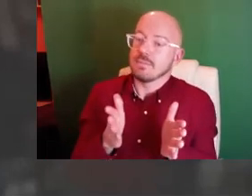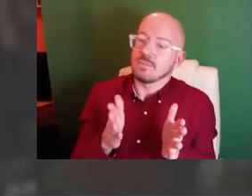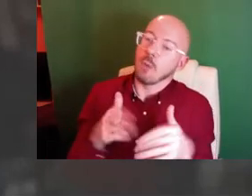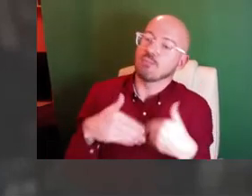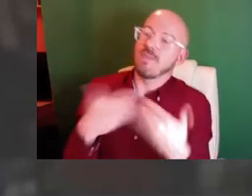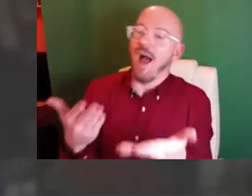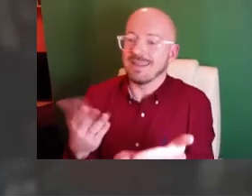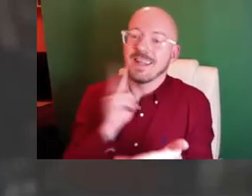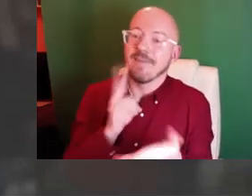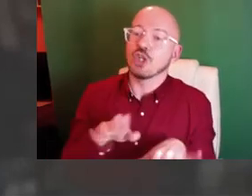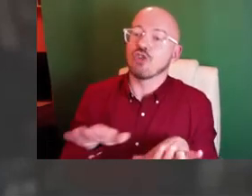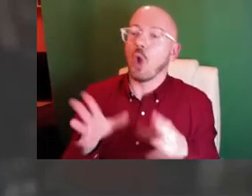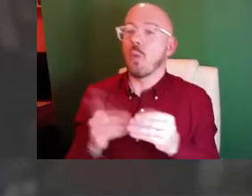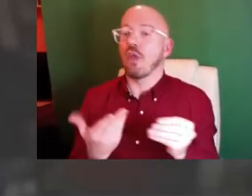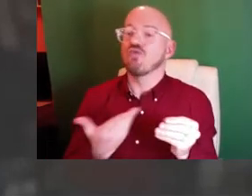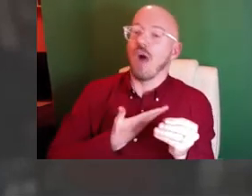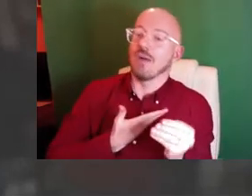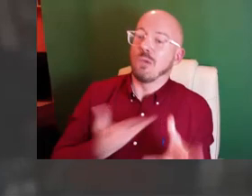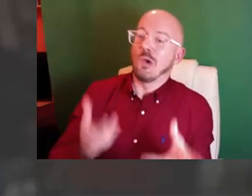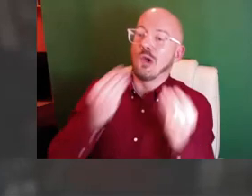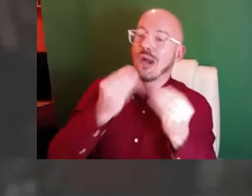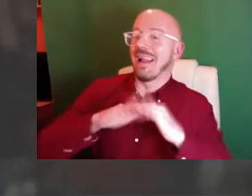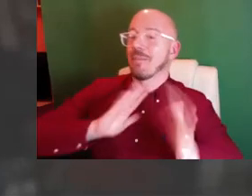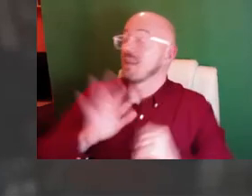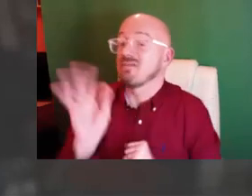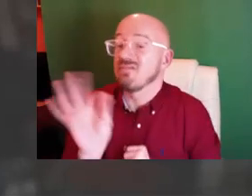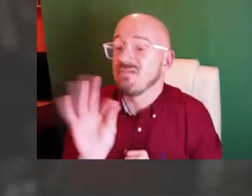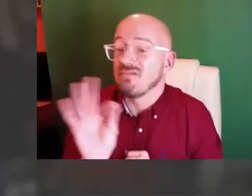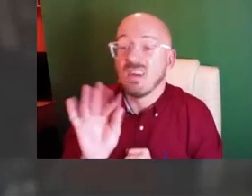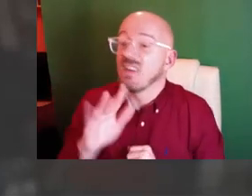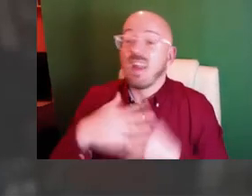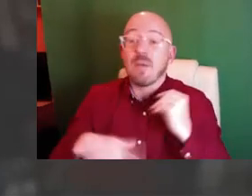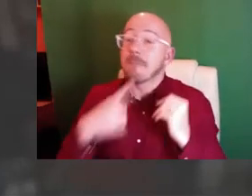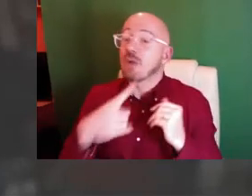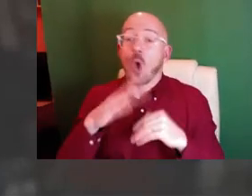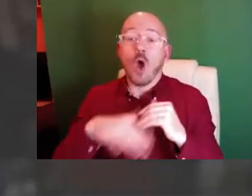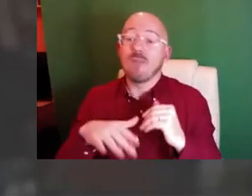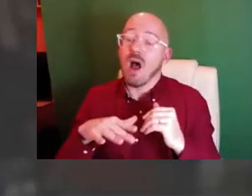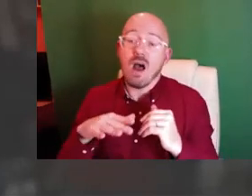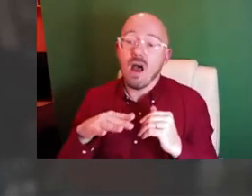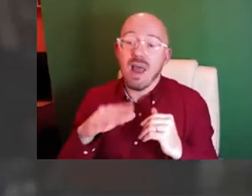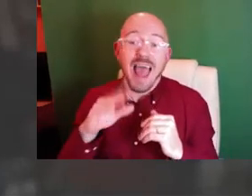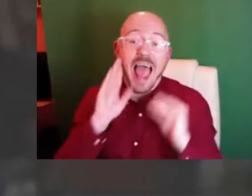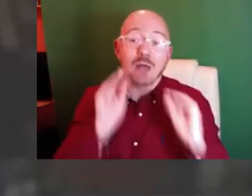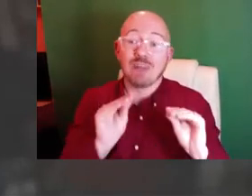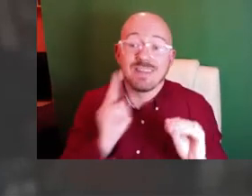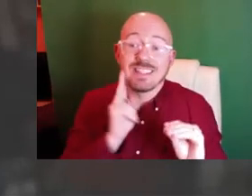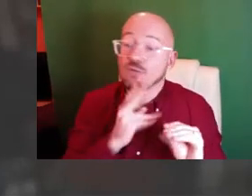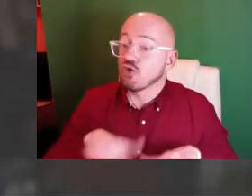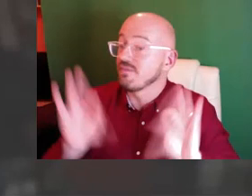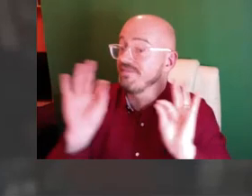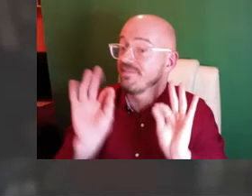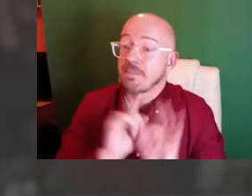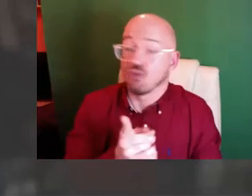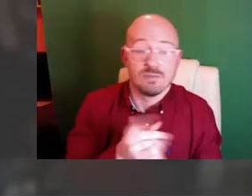And despite the fact that there is a BSL Scotland Act, it doesn't actually explicitly say that deaf